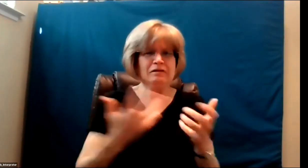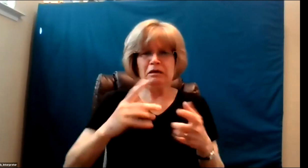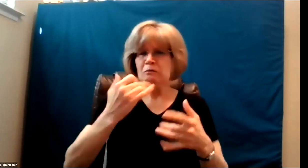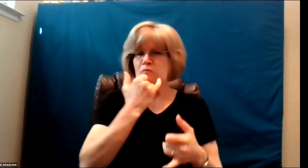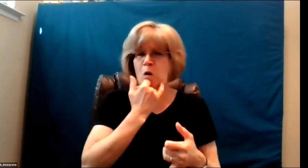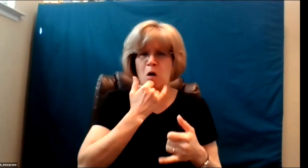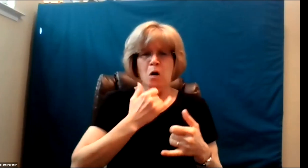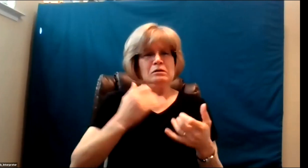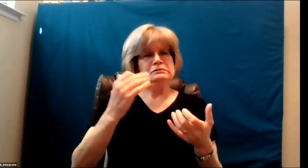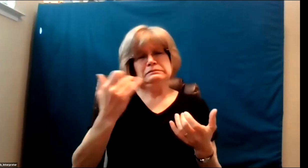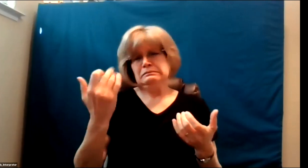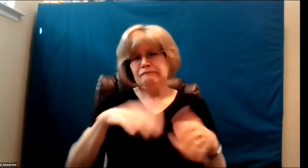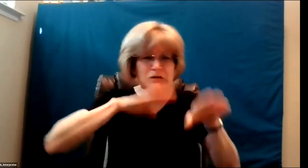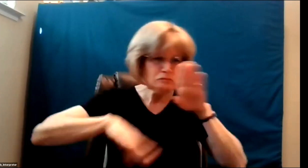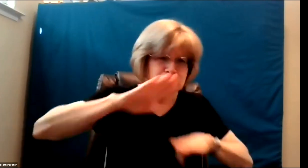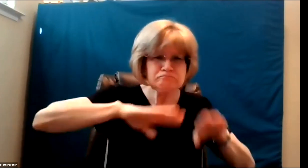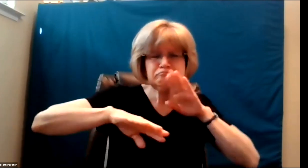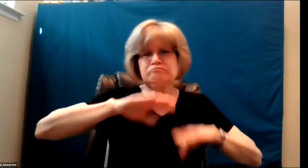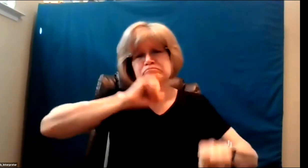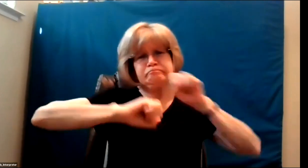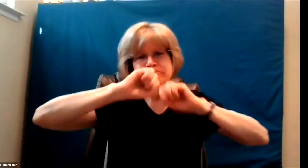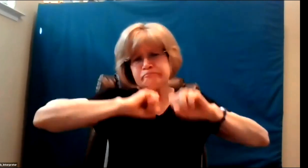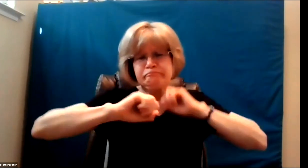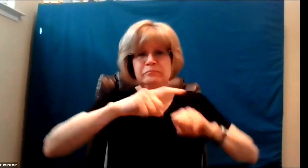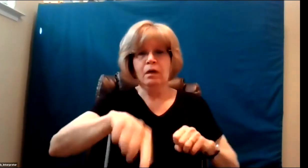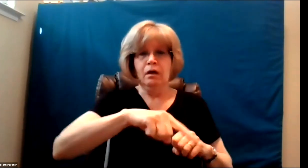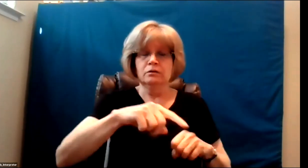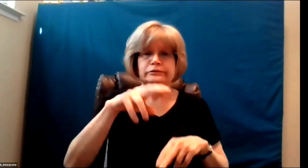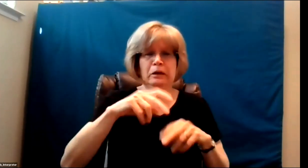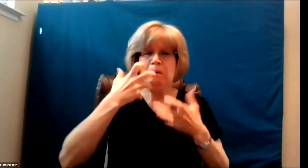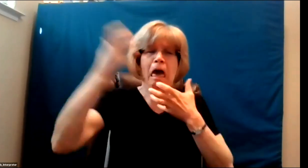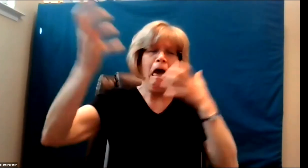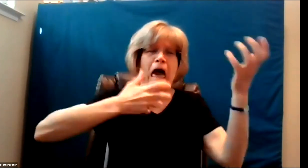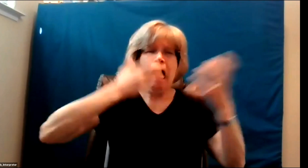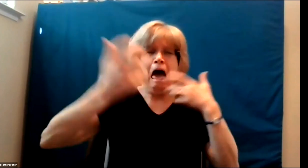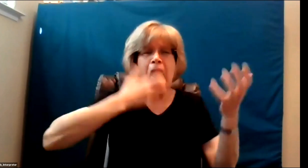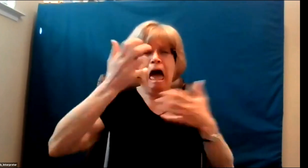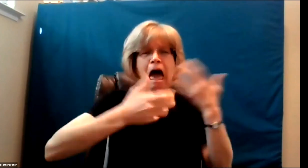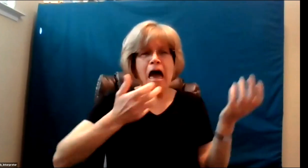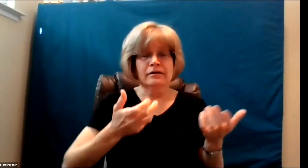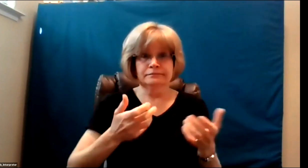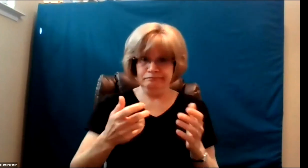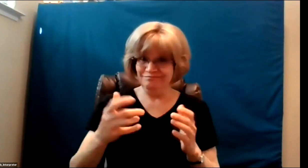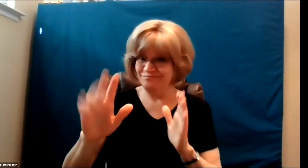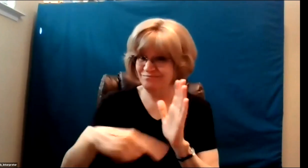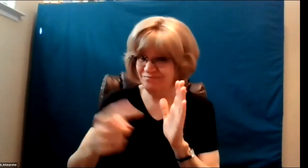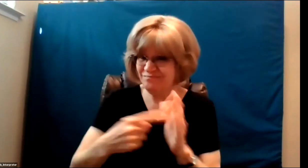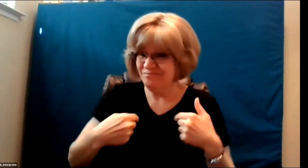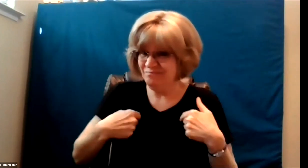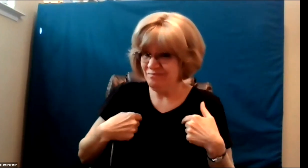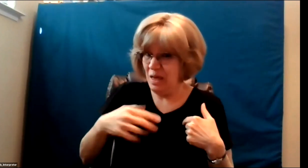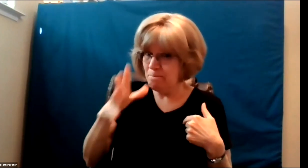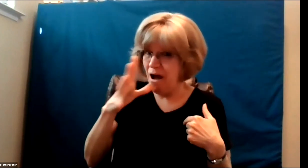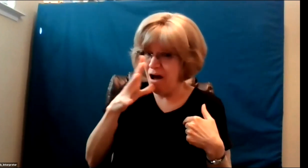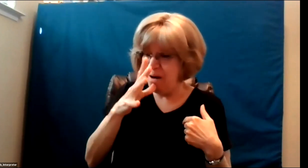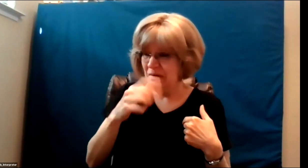wah, wah. And you know, sometimes as an adult, as their mom, when I was feeling frustrated, I thought, I wish